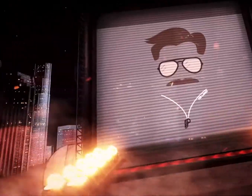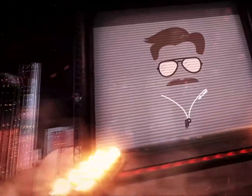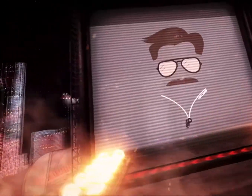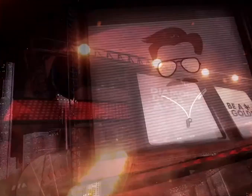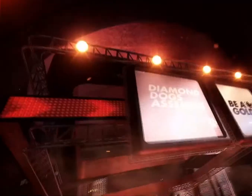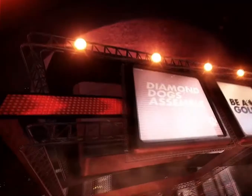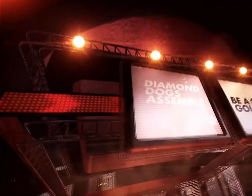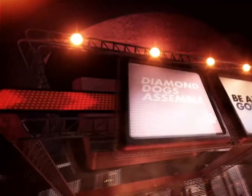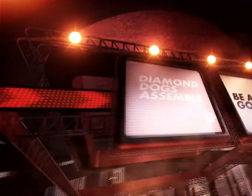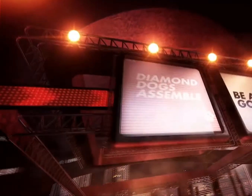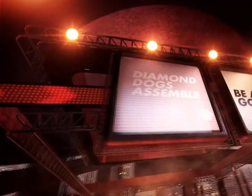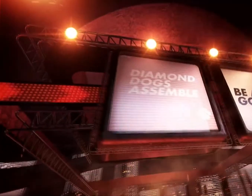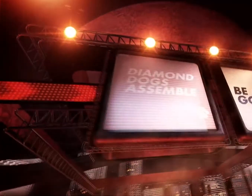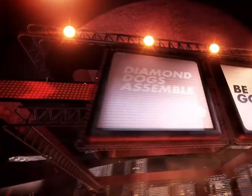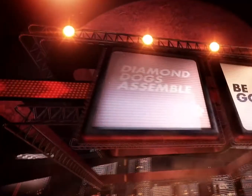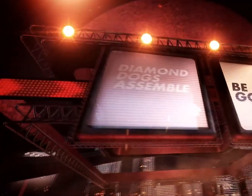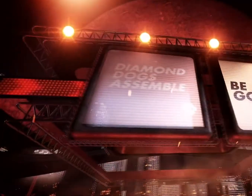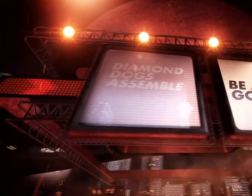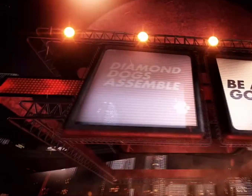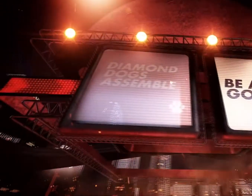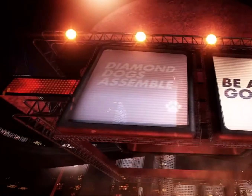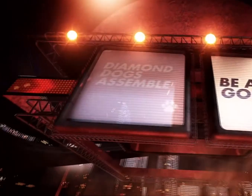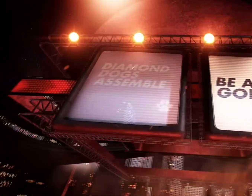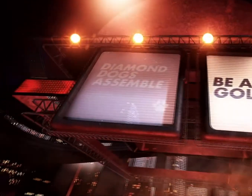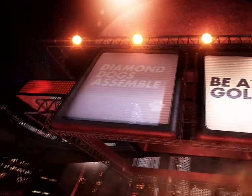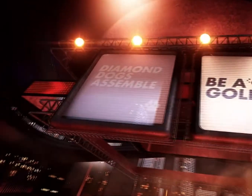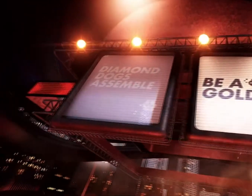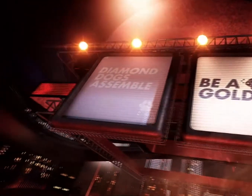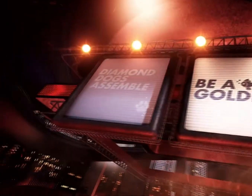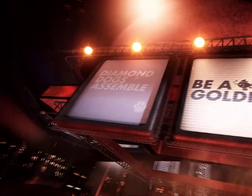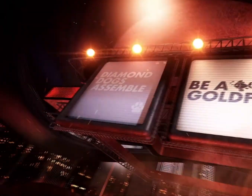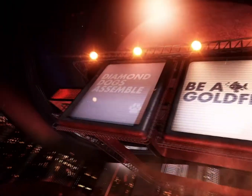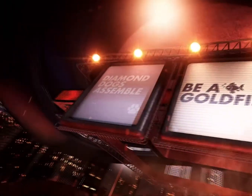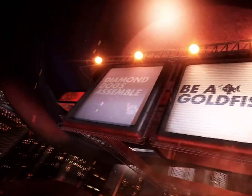Yeah, I guess this might well be it.